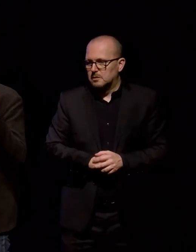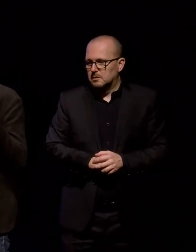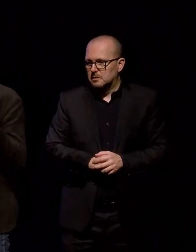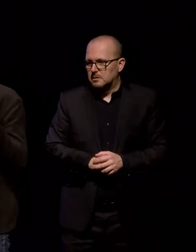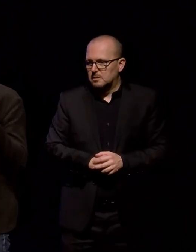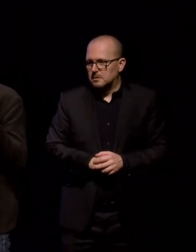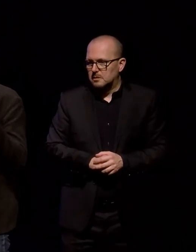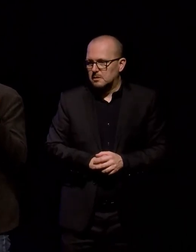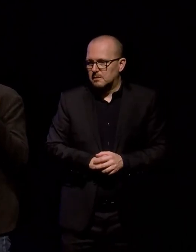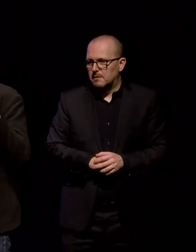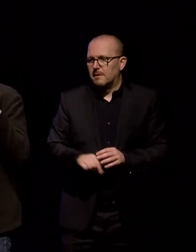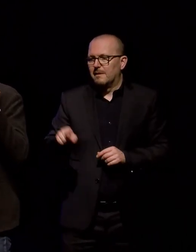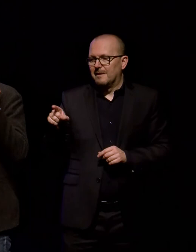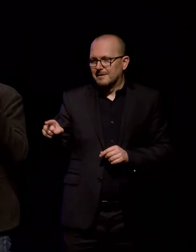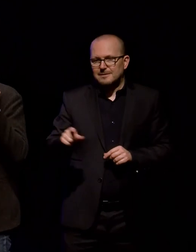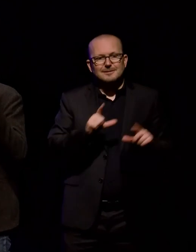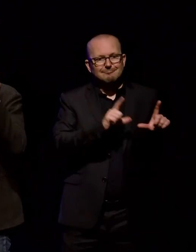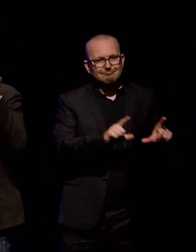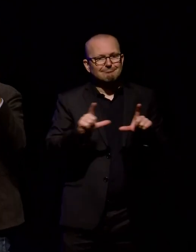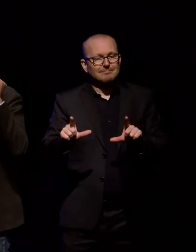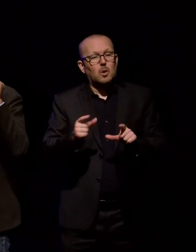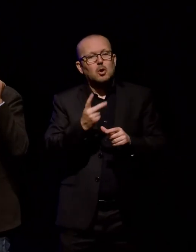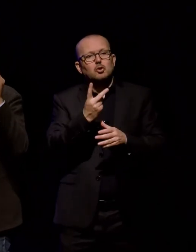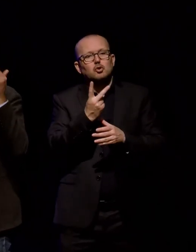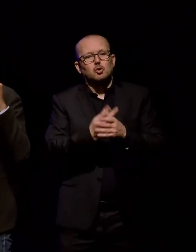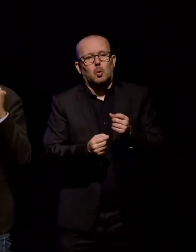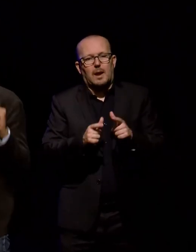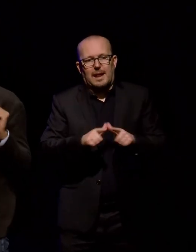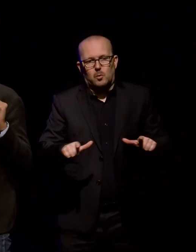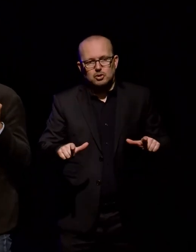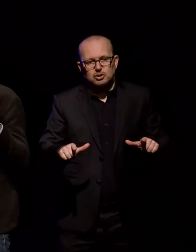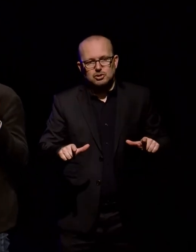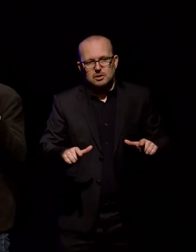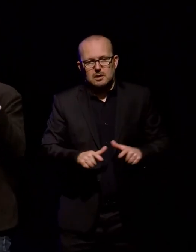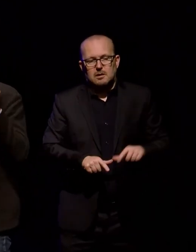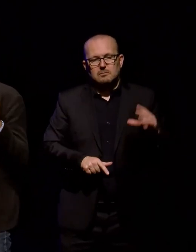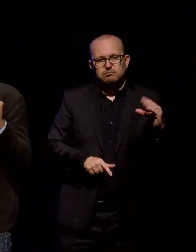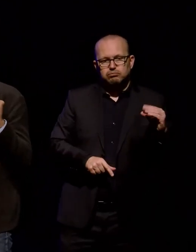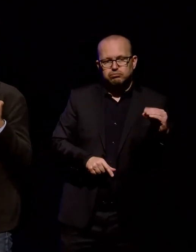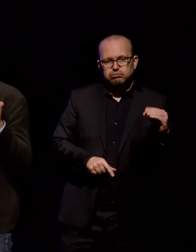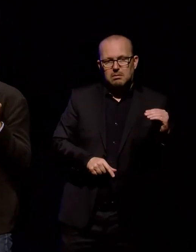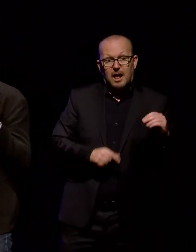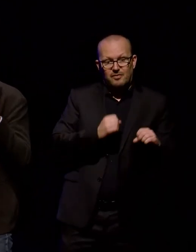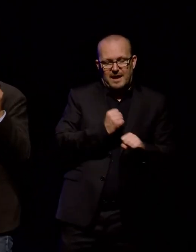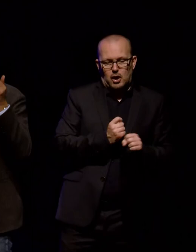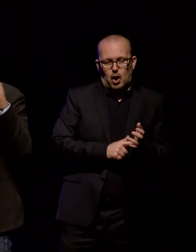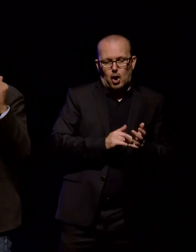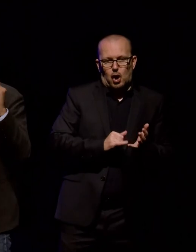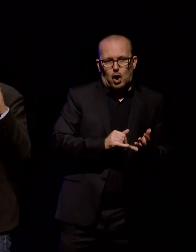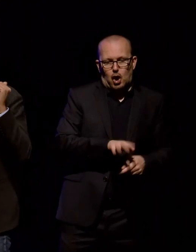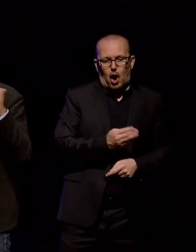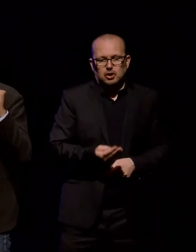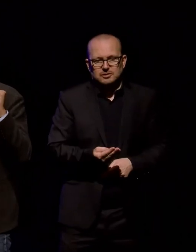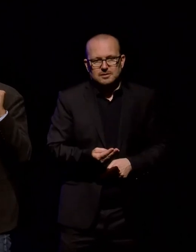of the dual language, so how to bring his voice, a transliteration of his voice, and also the English in a